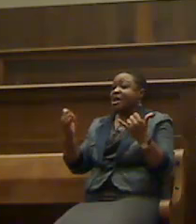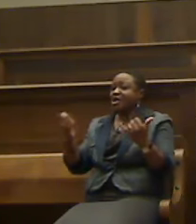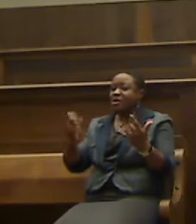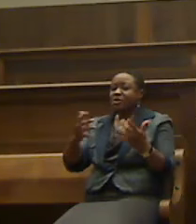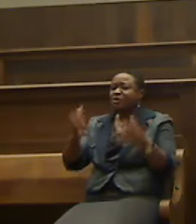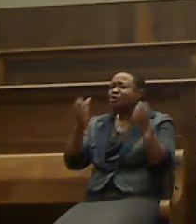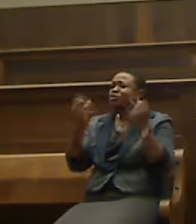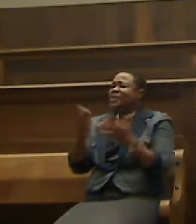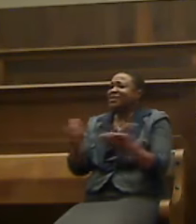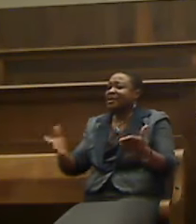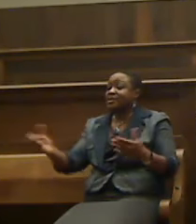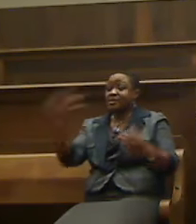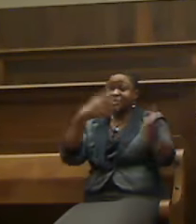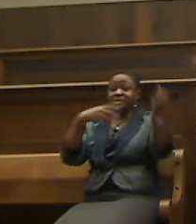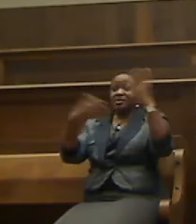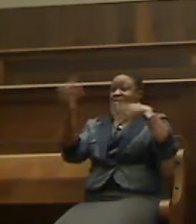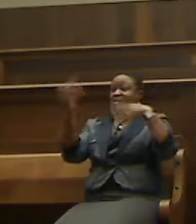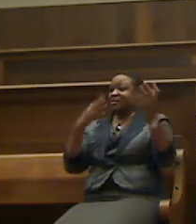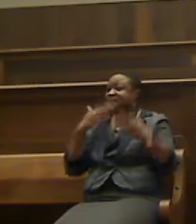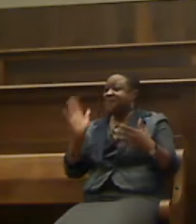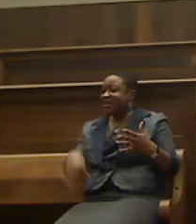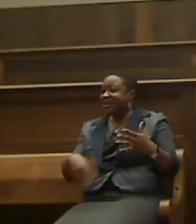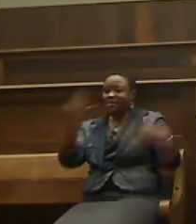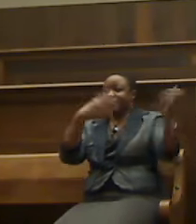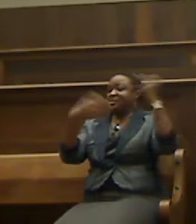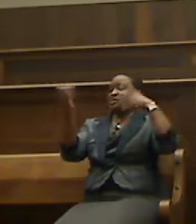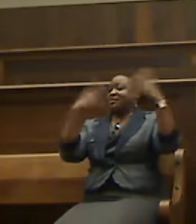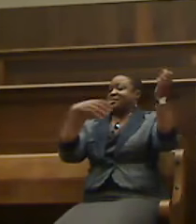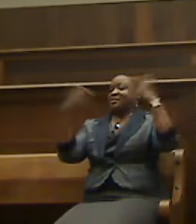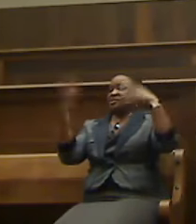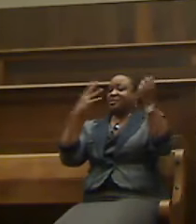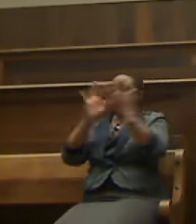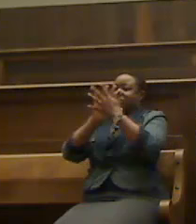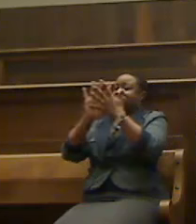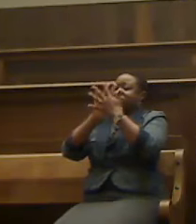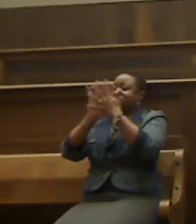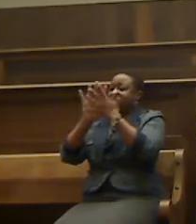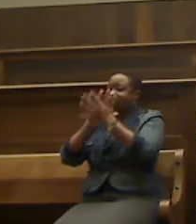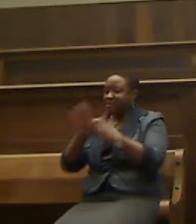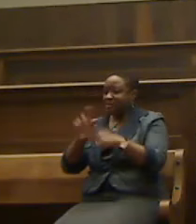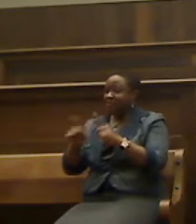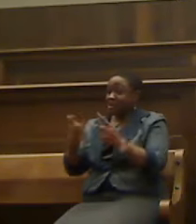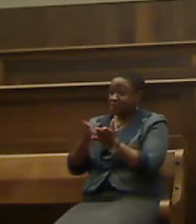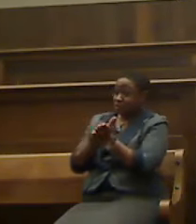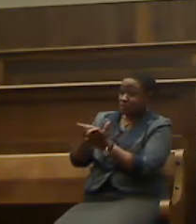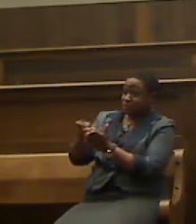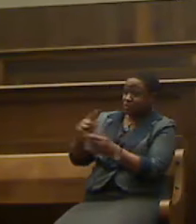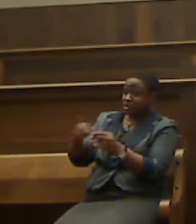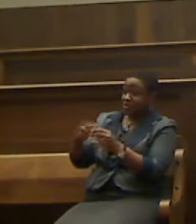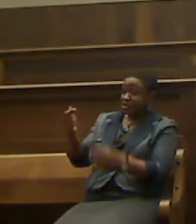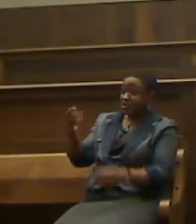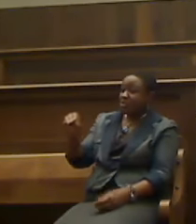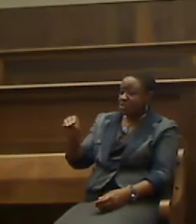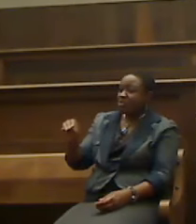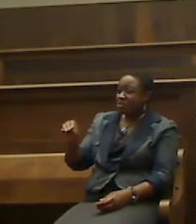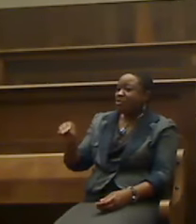many things that are bad. But the truth about GMOs